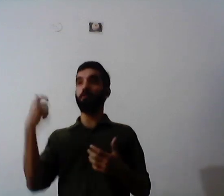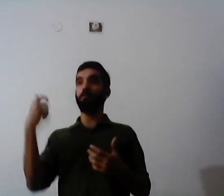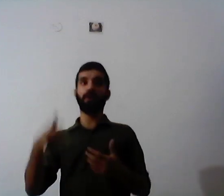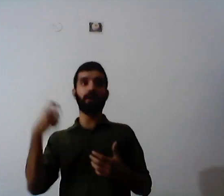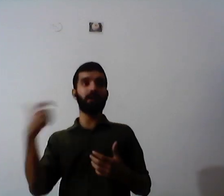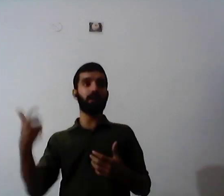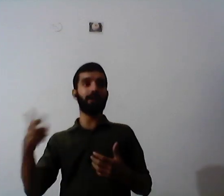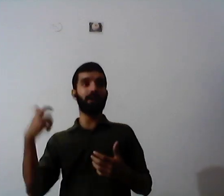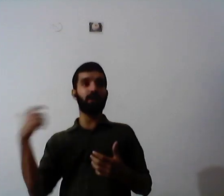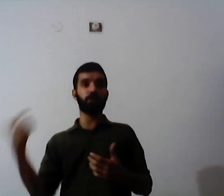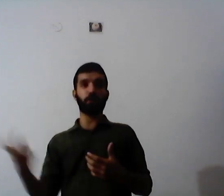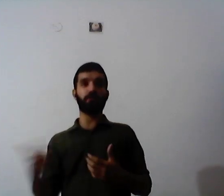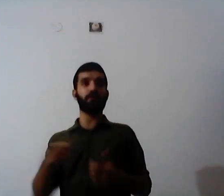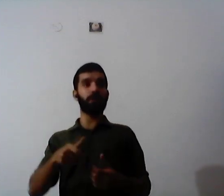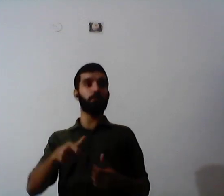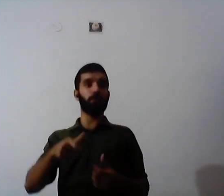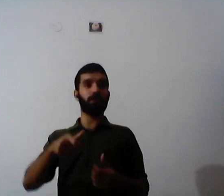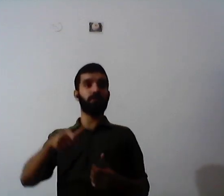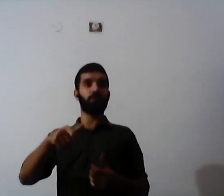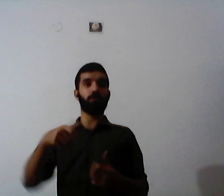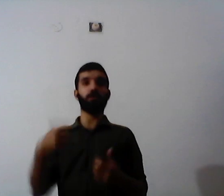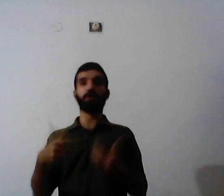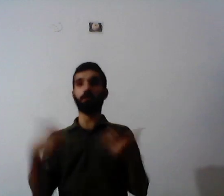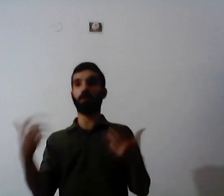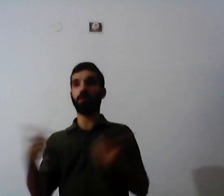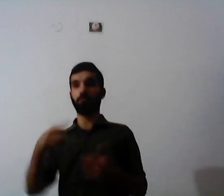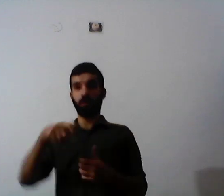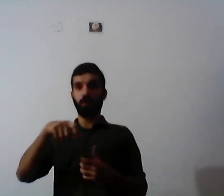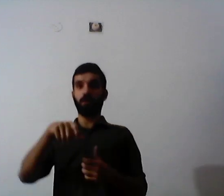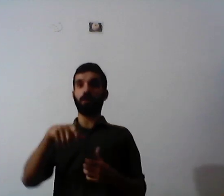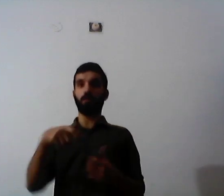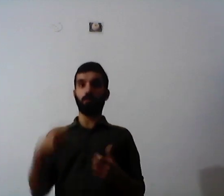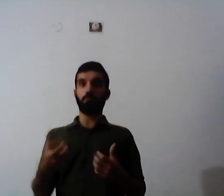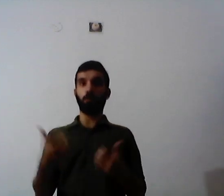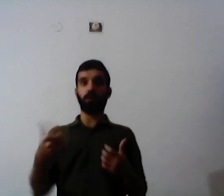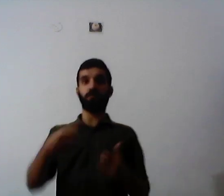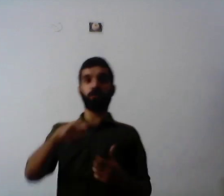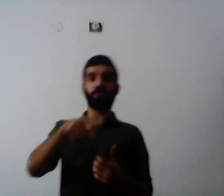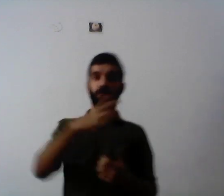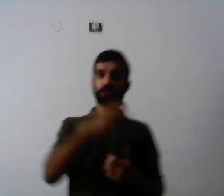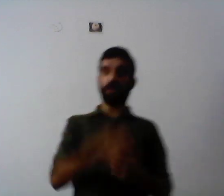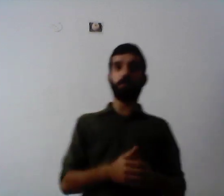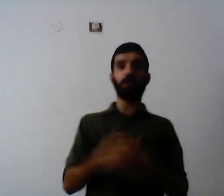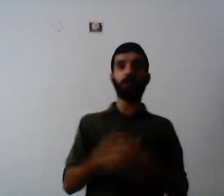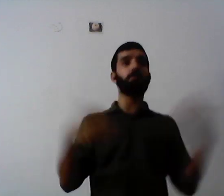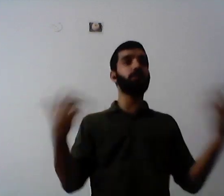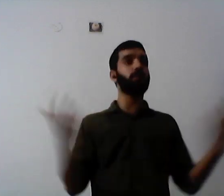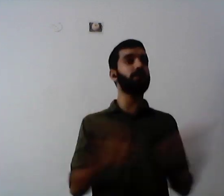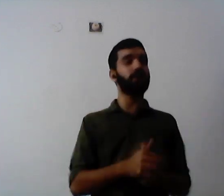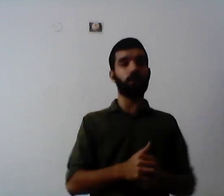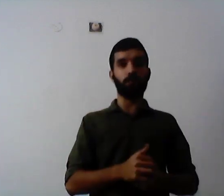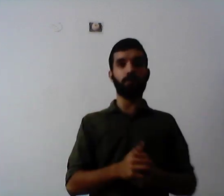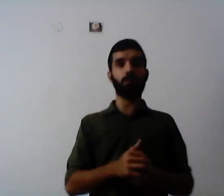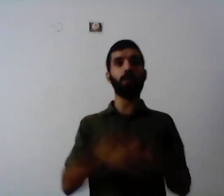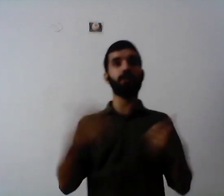open a soft drink bottle or a soda bottle for the first time, it opens with a sound. Why is it